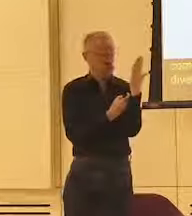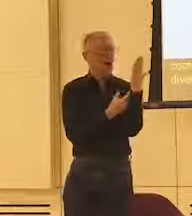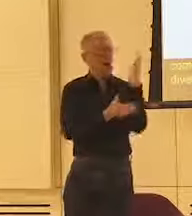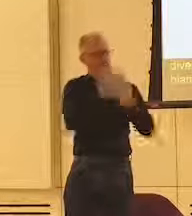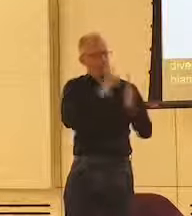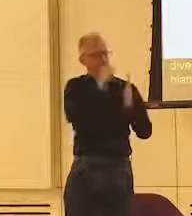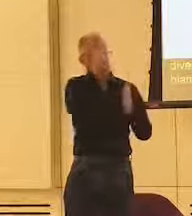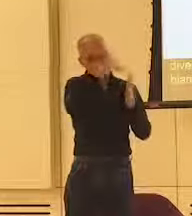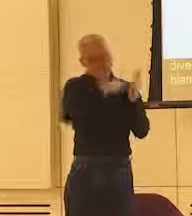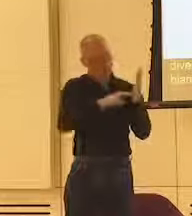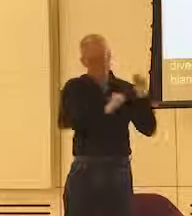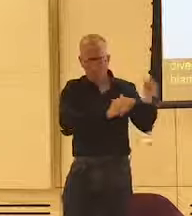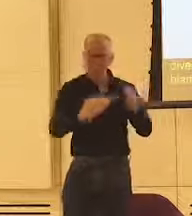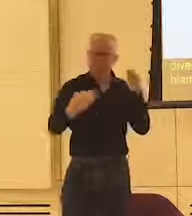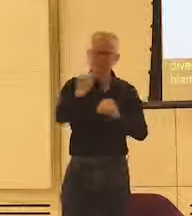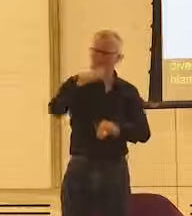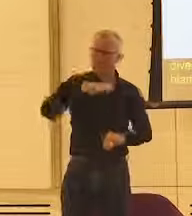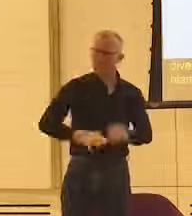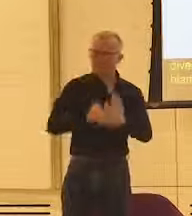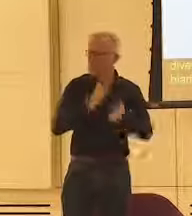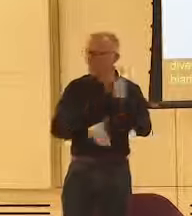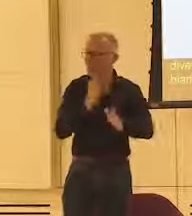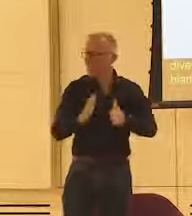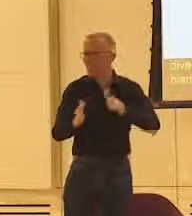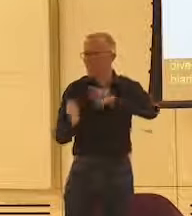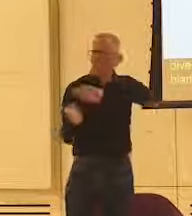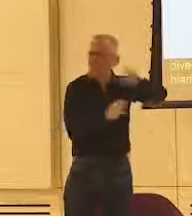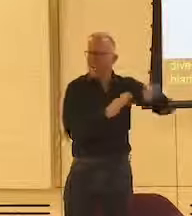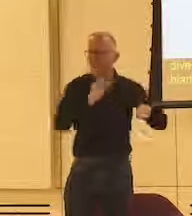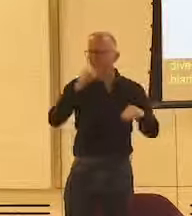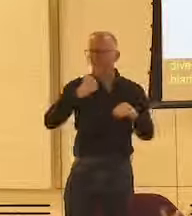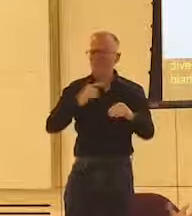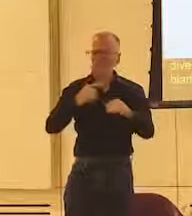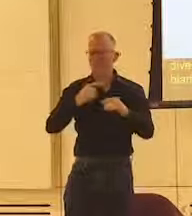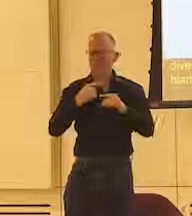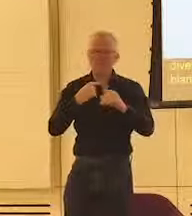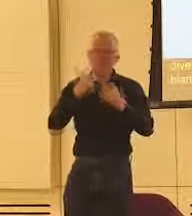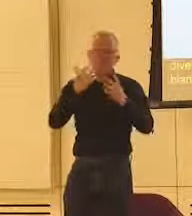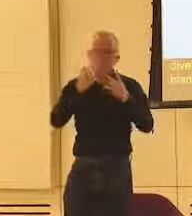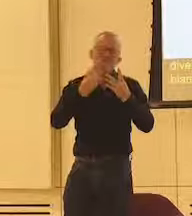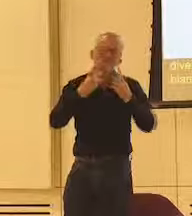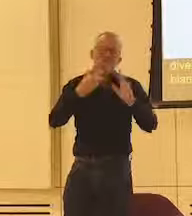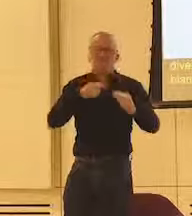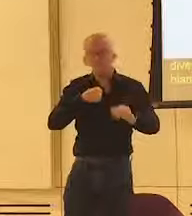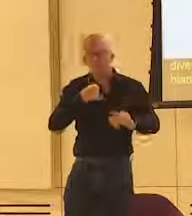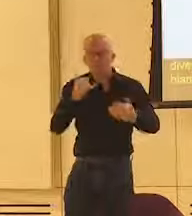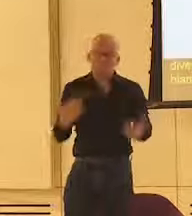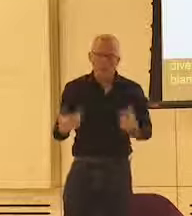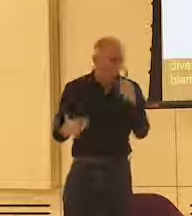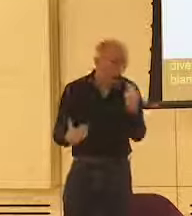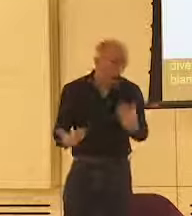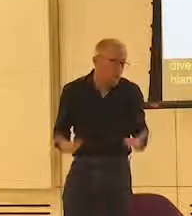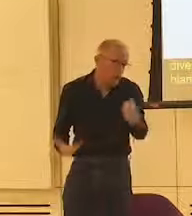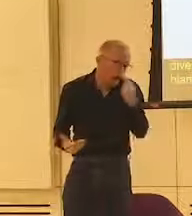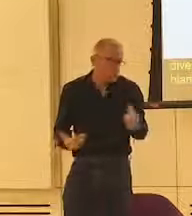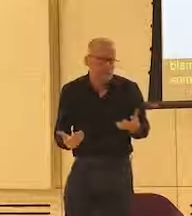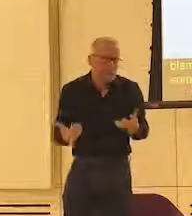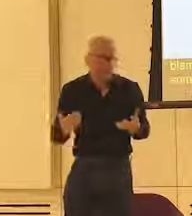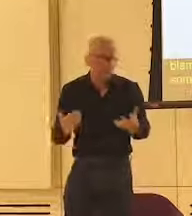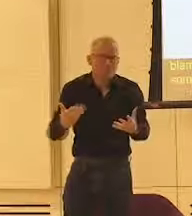and figure, but what I'd imagine in the future is that someone could just go through a scan and there would be a list of exactly what's needed to be